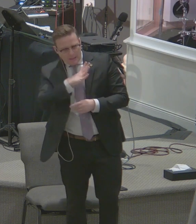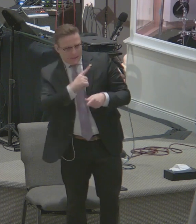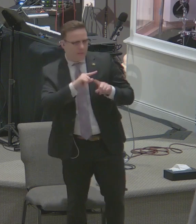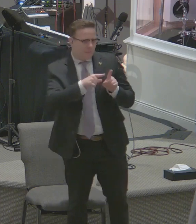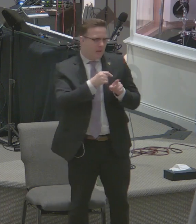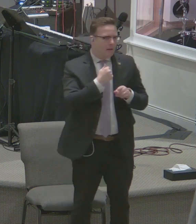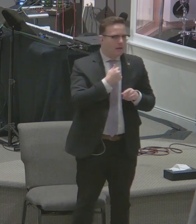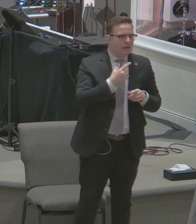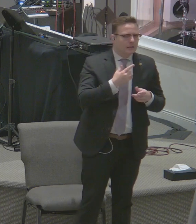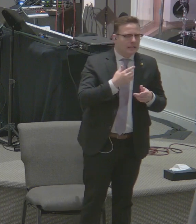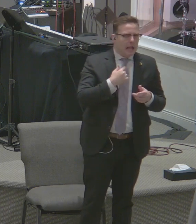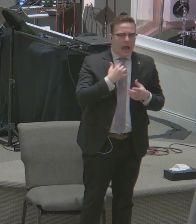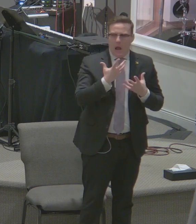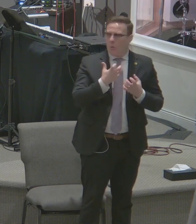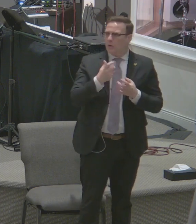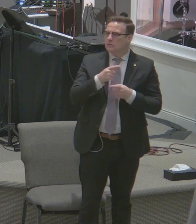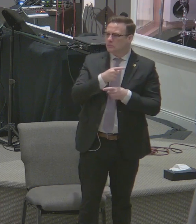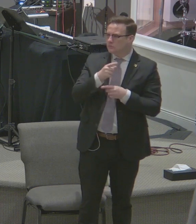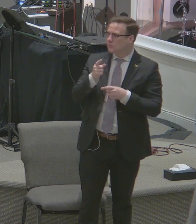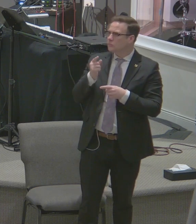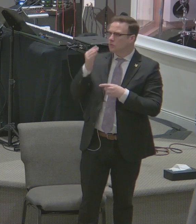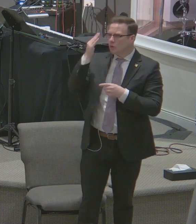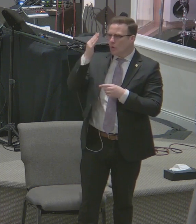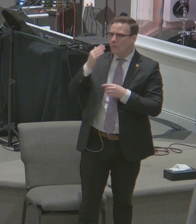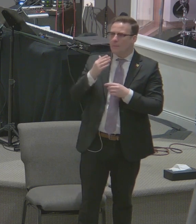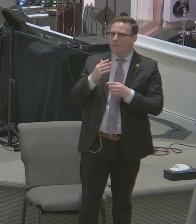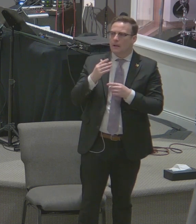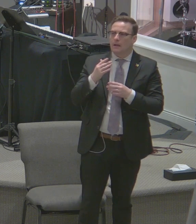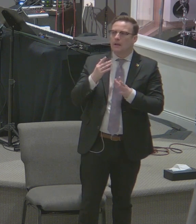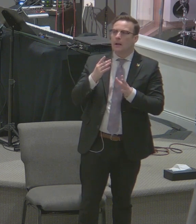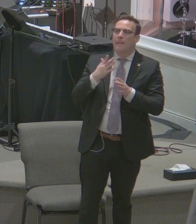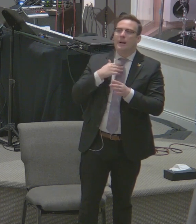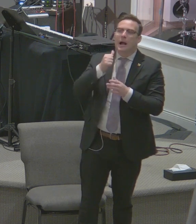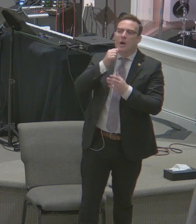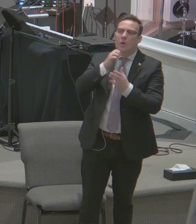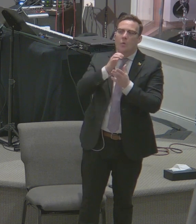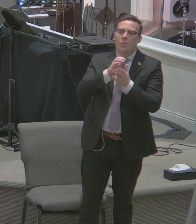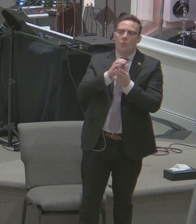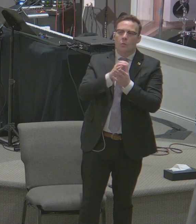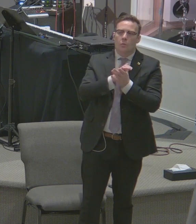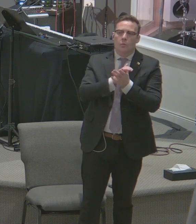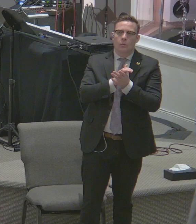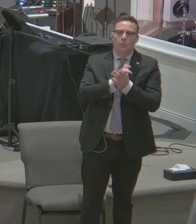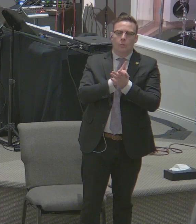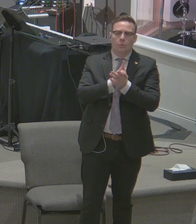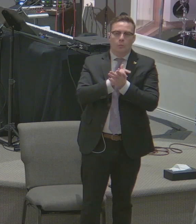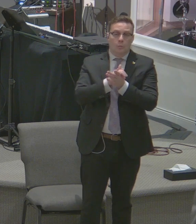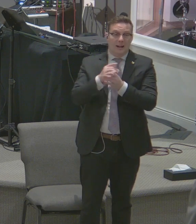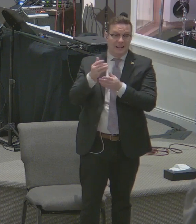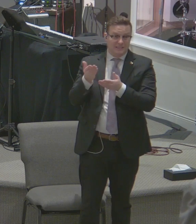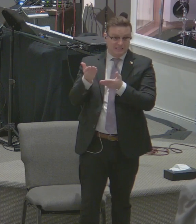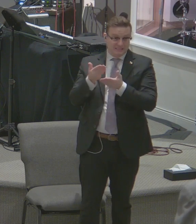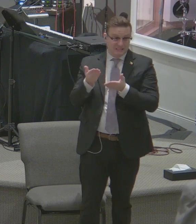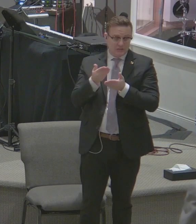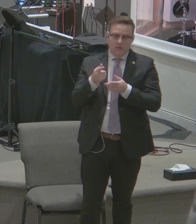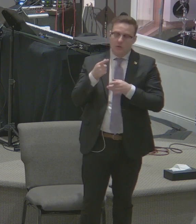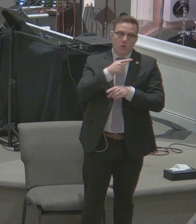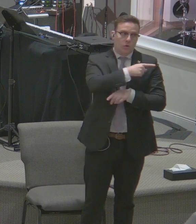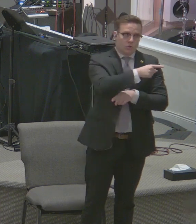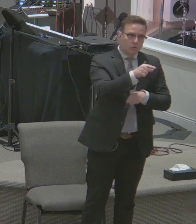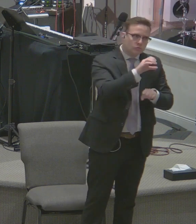to talk about it, but I just wanted you to know that you are tremendously blessed to have a bishop's